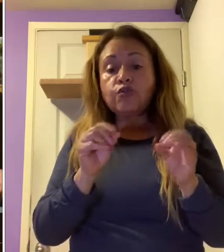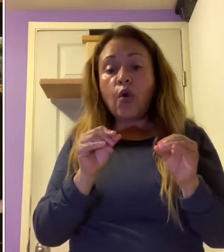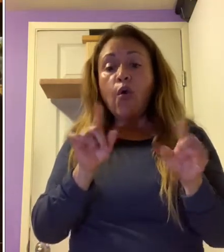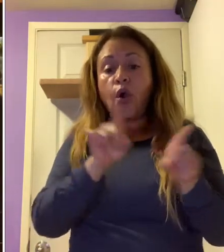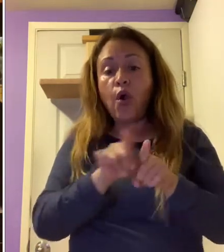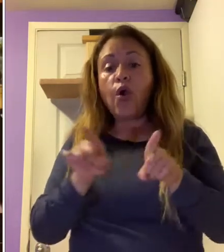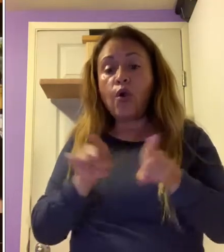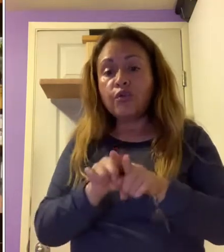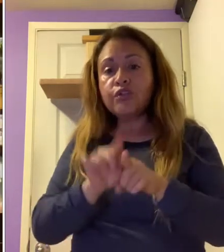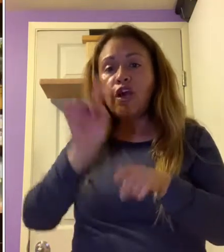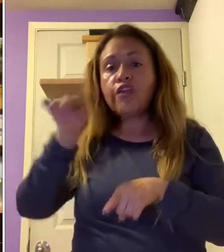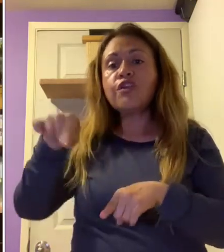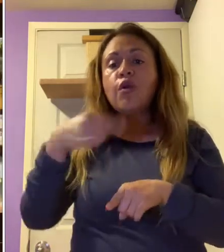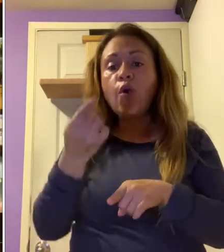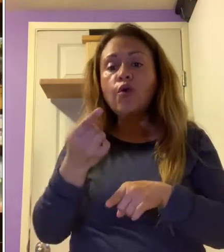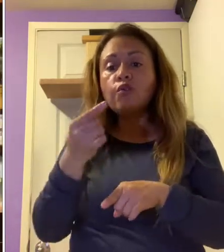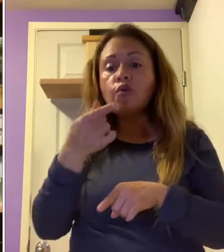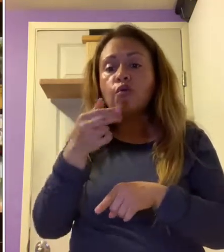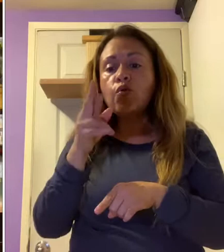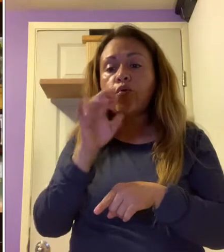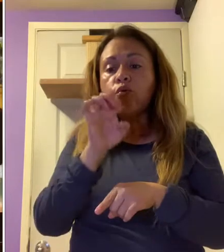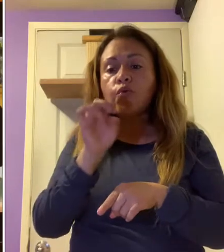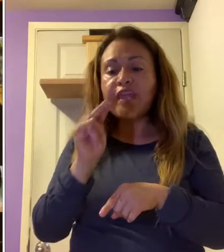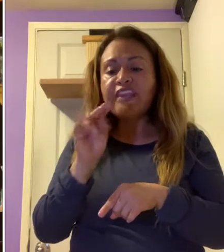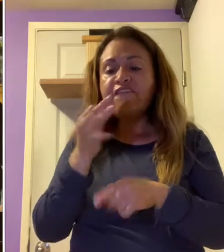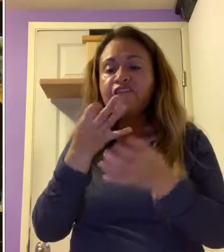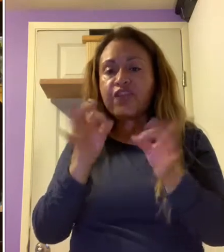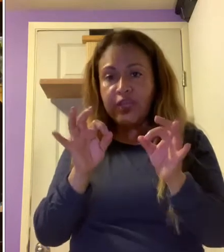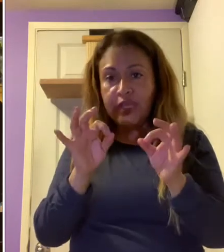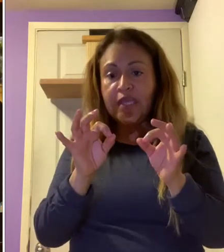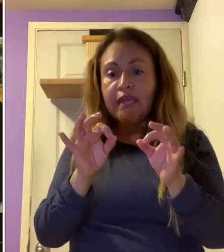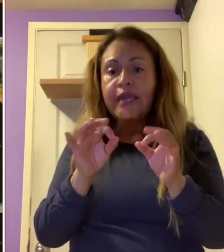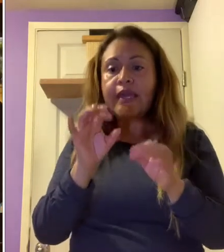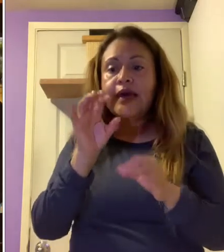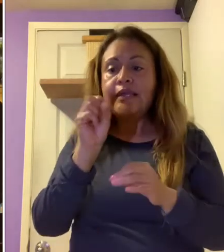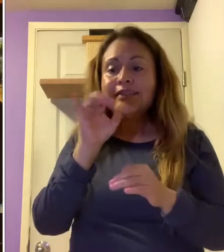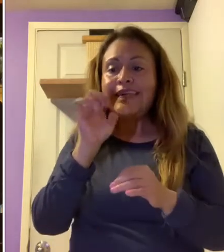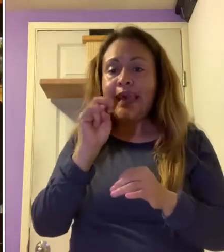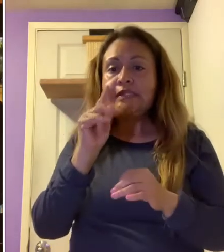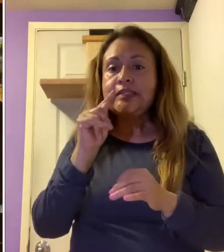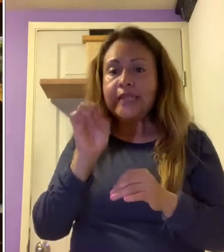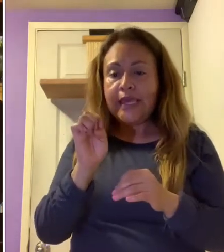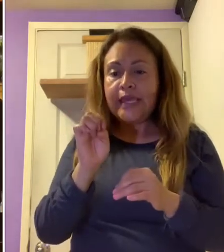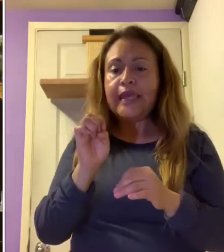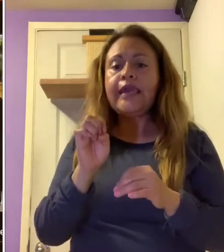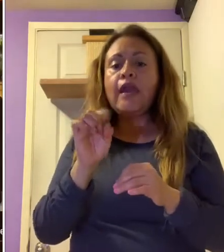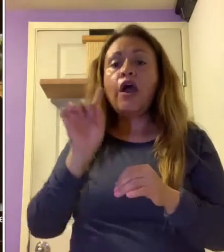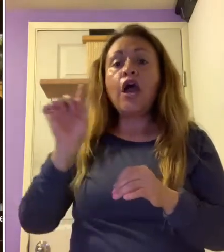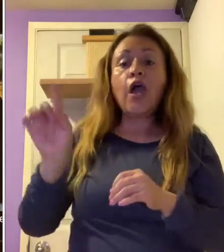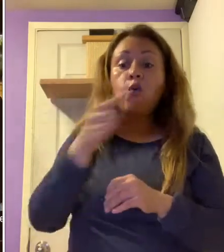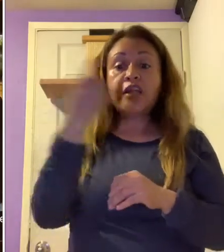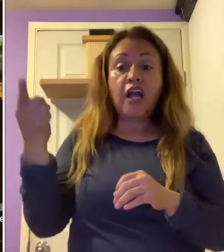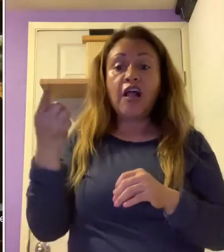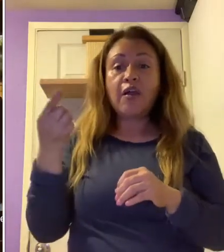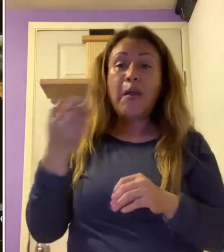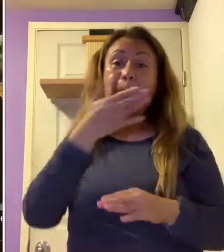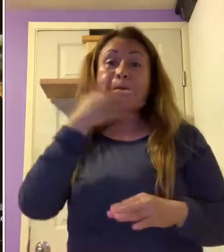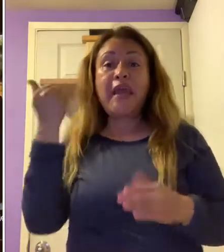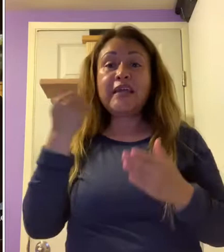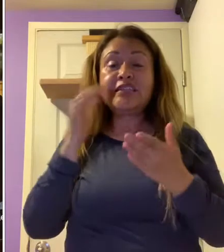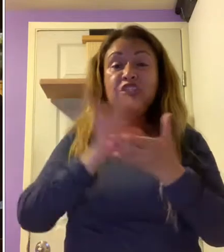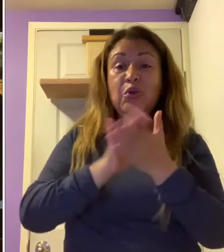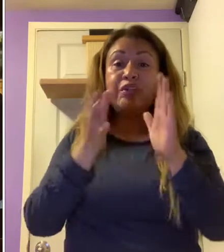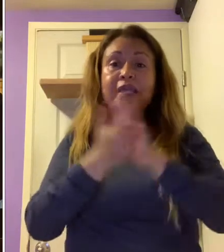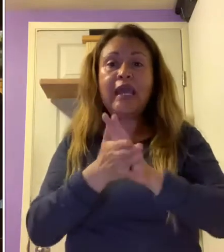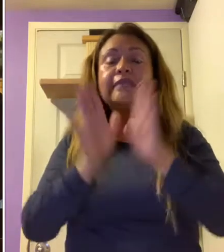it's so good. Also, the only grain-free tortillas they have in Walmart are Siete. They're on sale right now. I'll take that $1